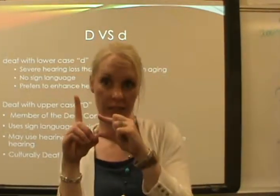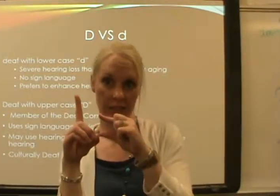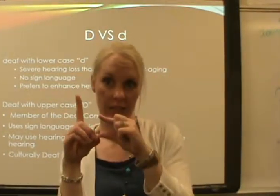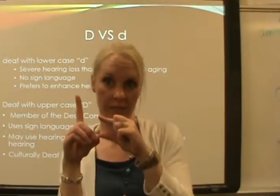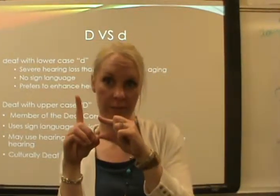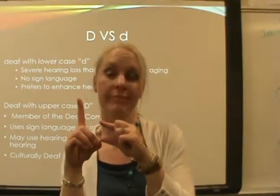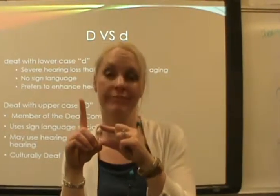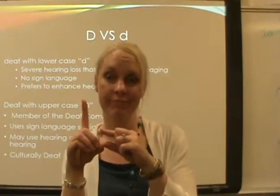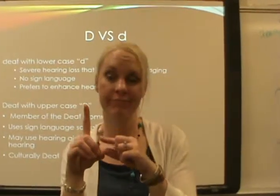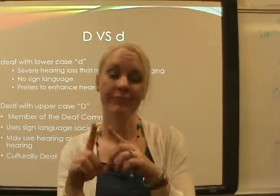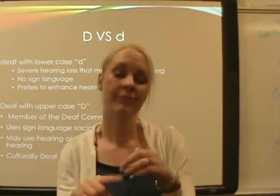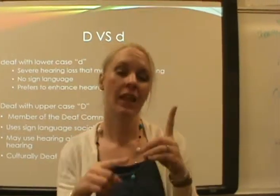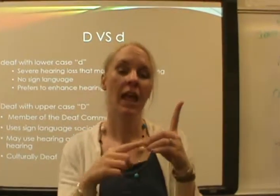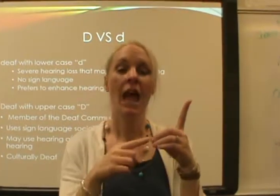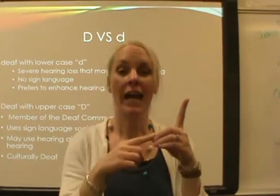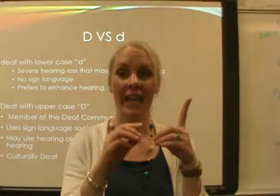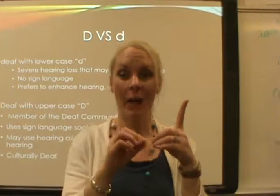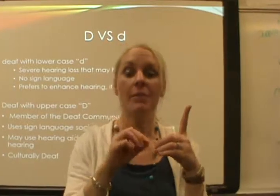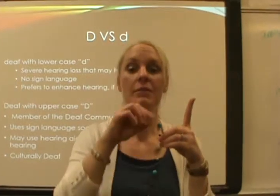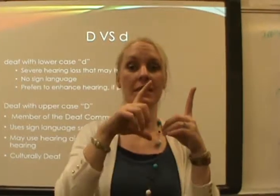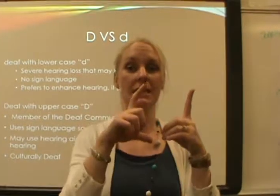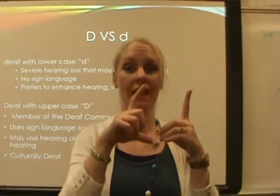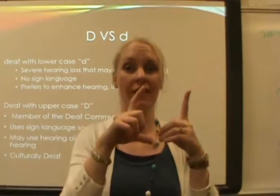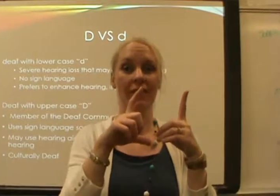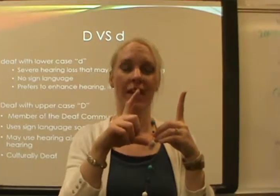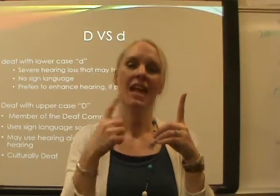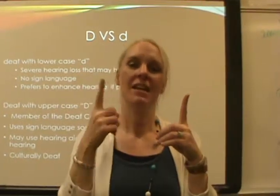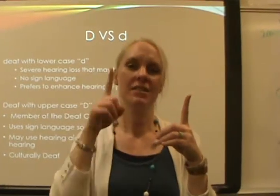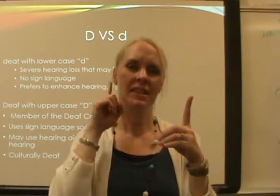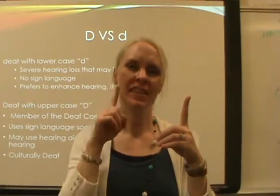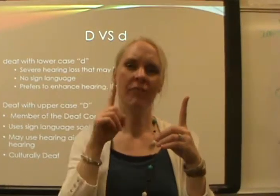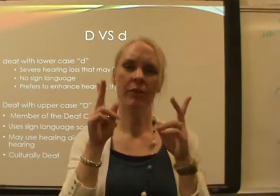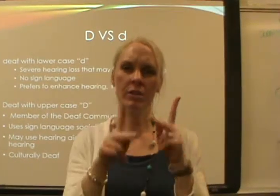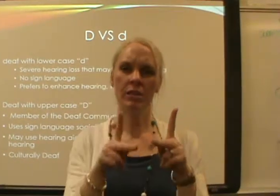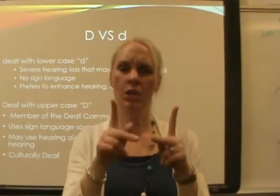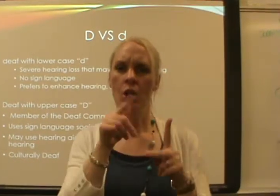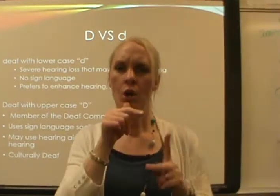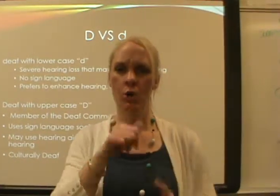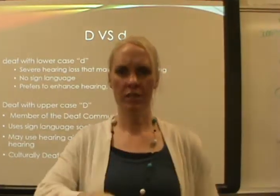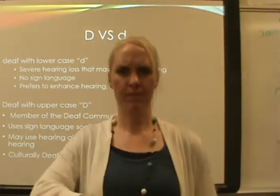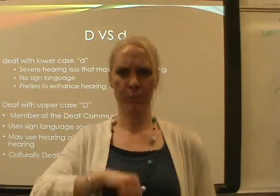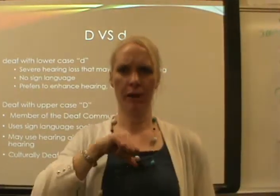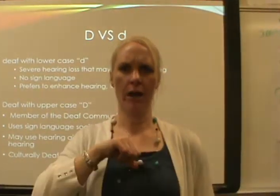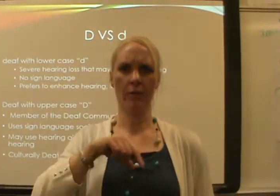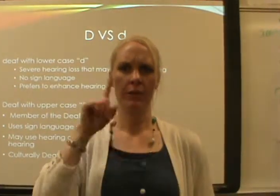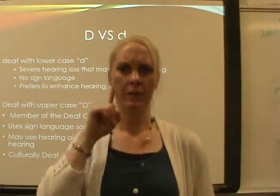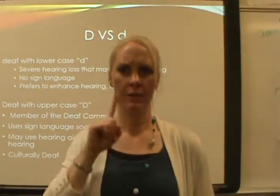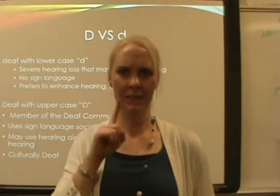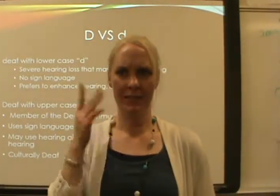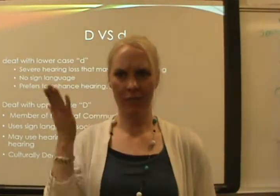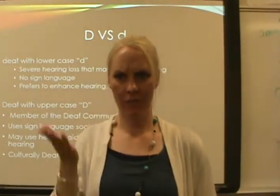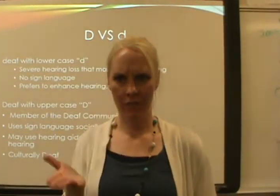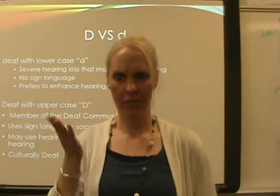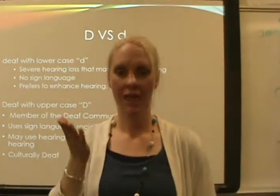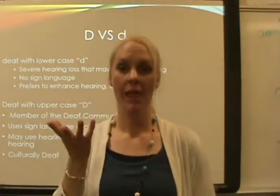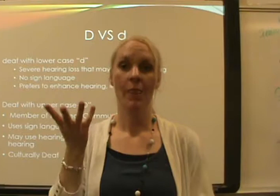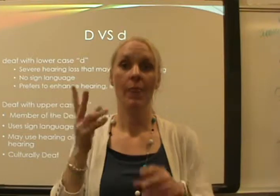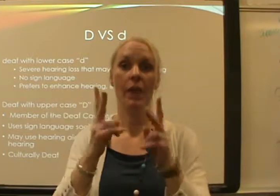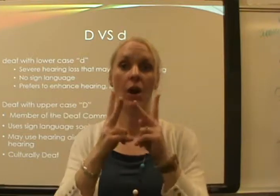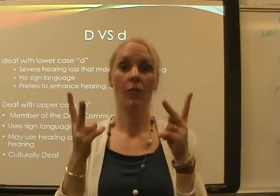deaf? A capital D deaf is a deaf person who is proud to be deaf. They are